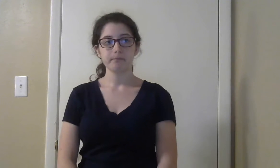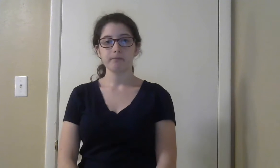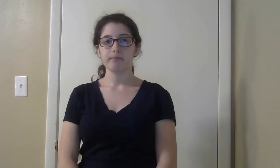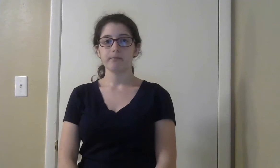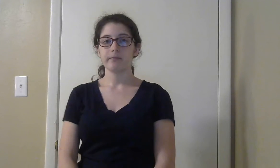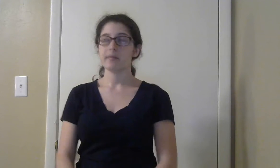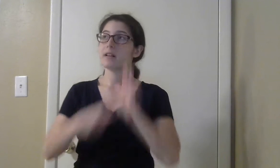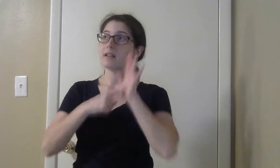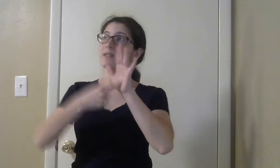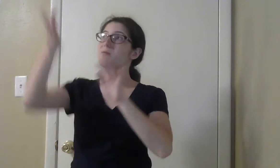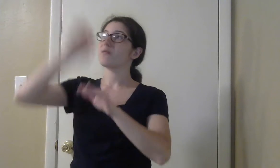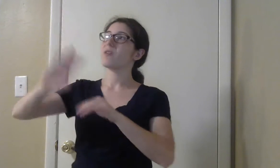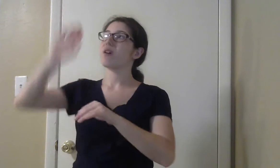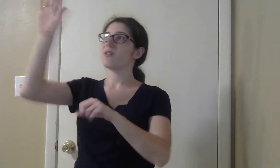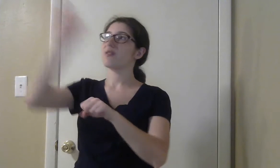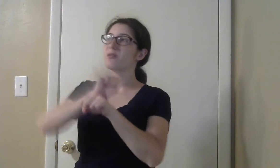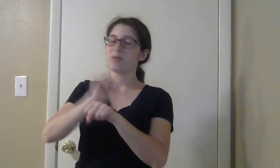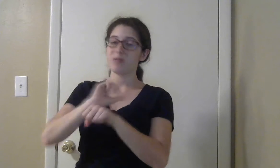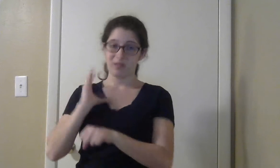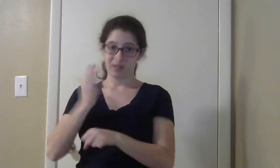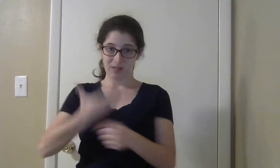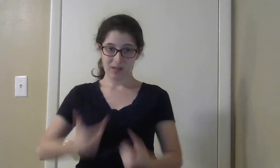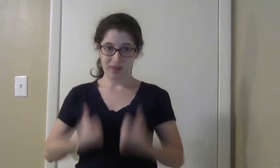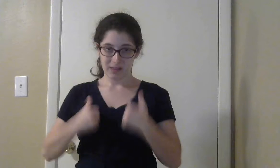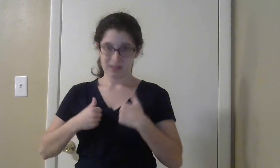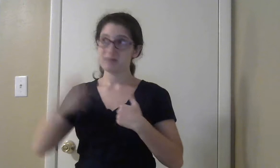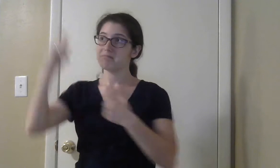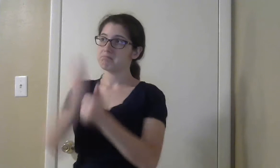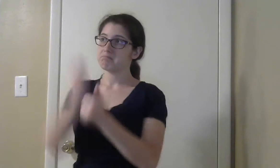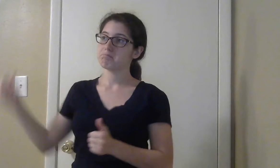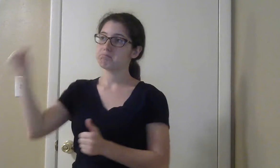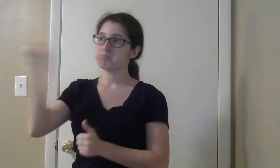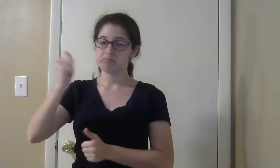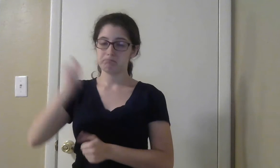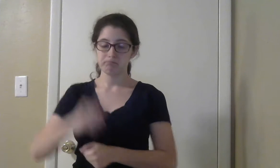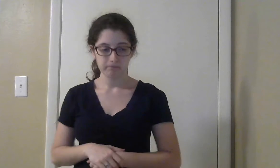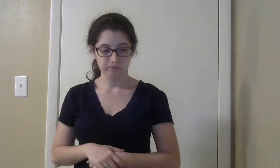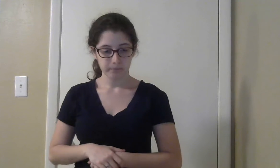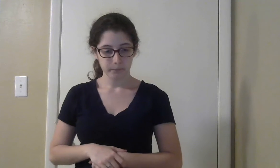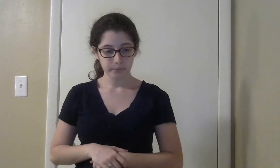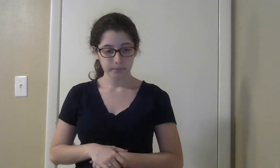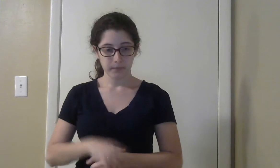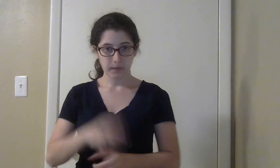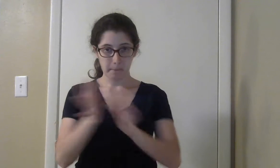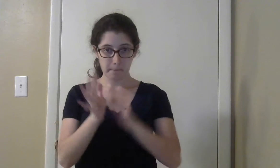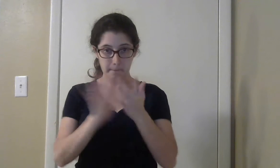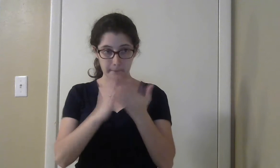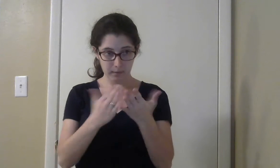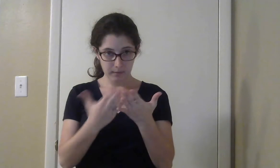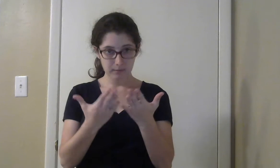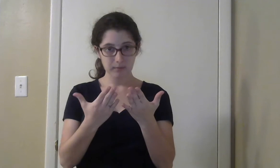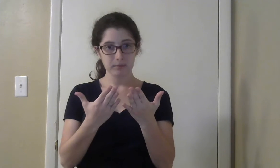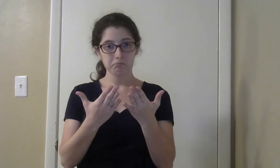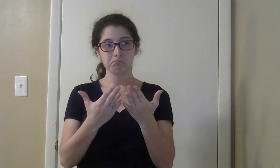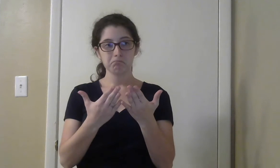is not explicitly commanded in the Bible for Christians. Fasting